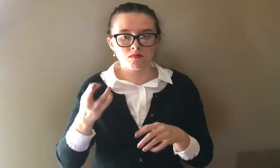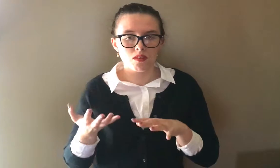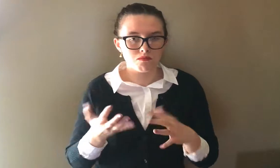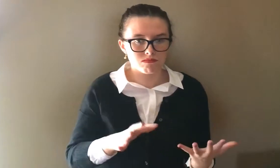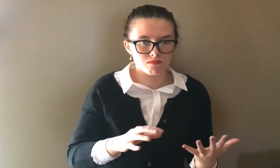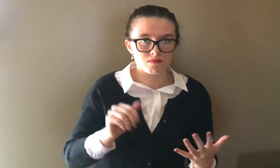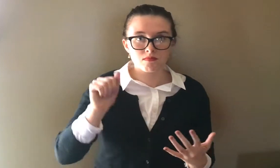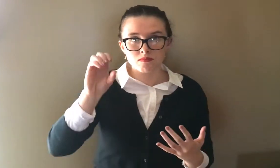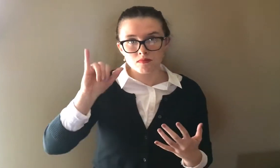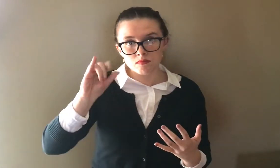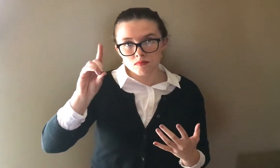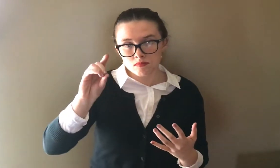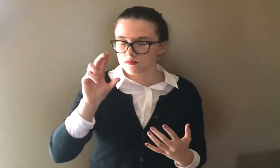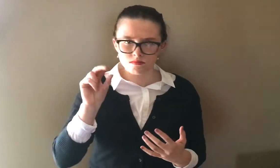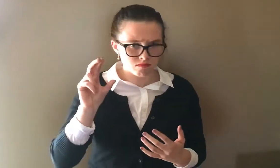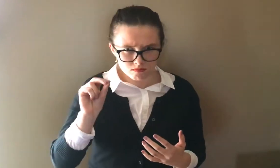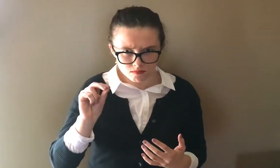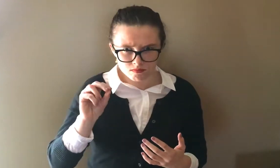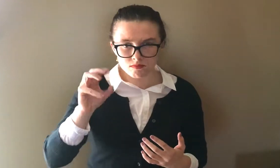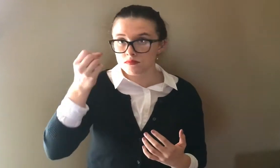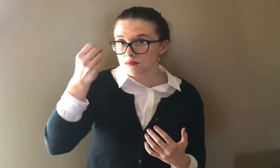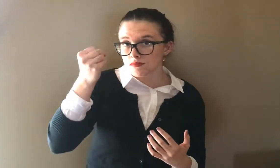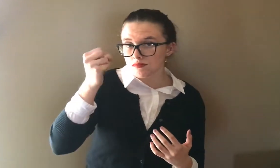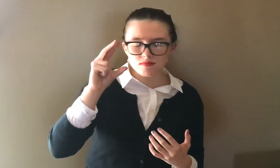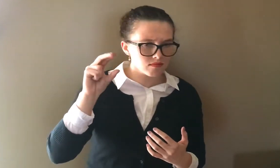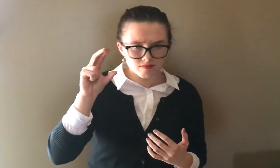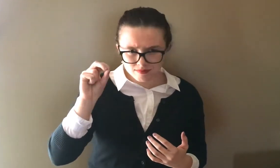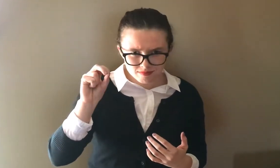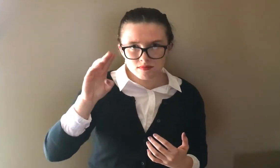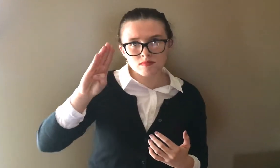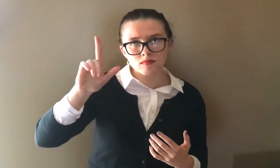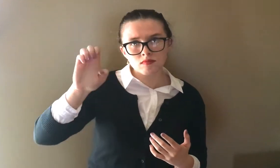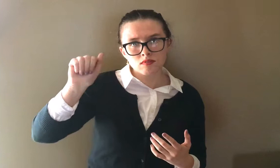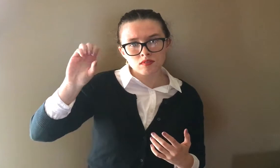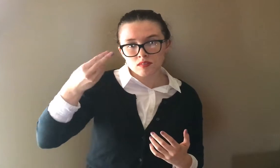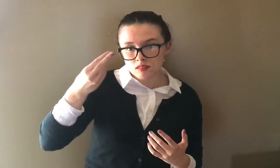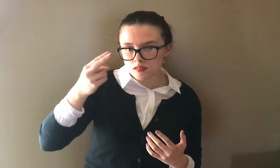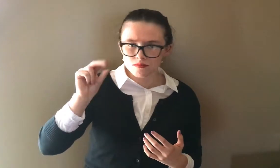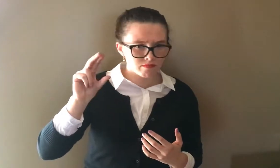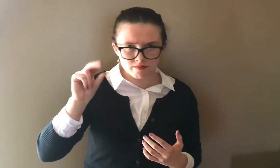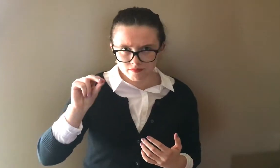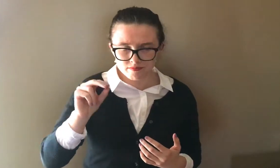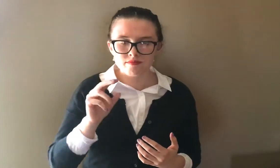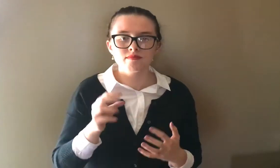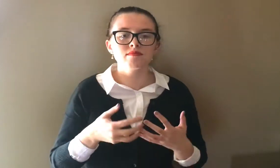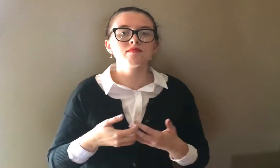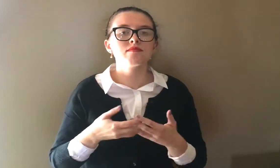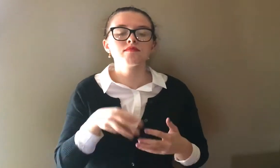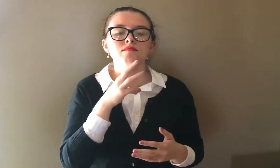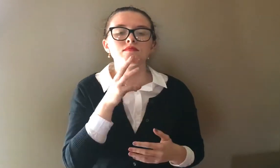Different liquids include acid, milk, and bleach. Never use any in our product. Only use